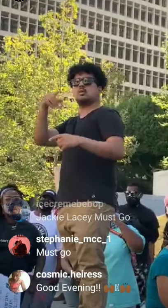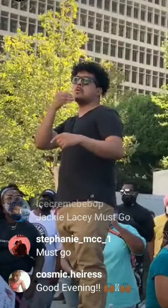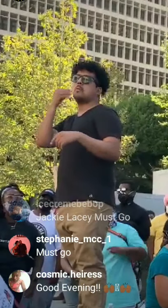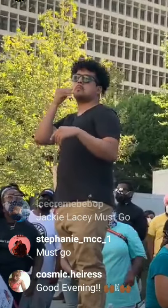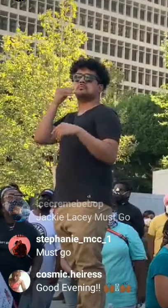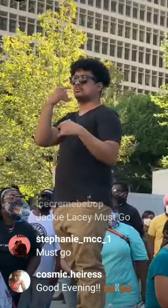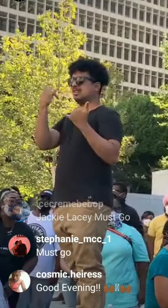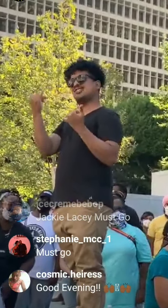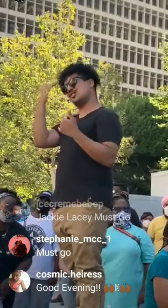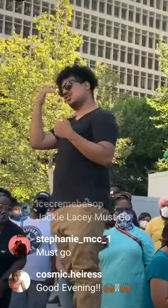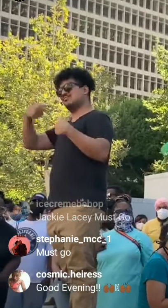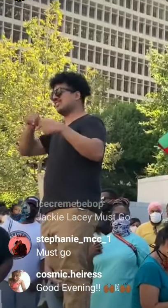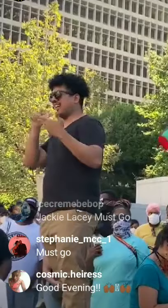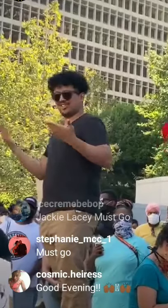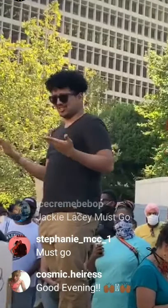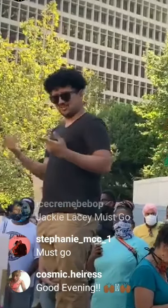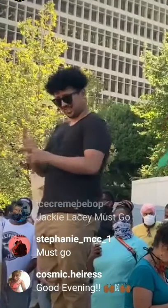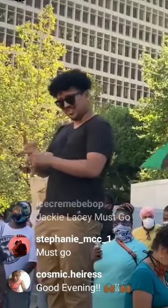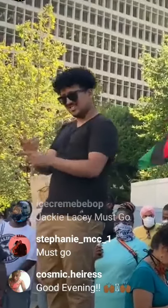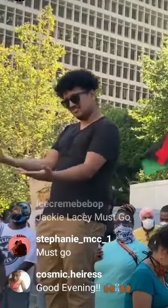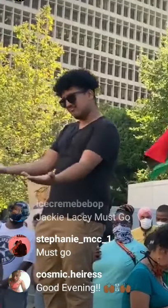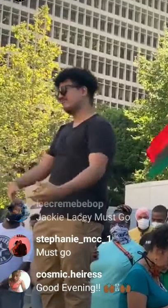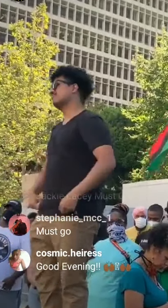home, because you know she ain't inside,